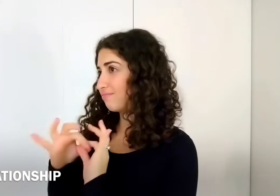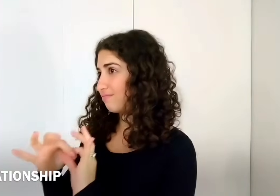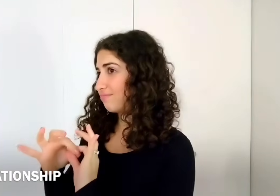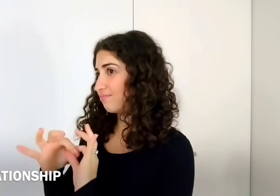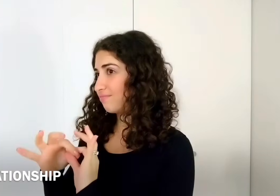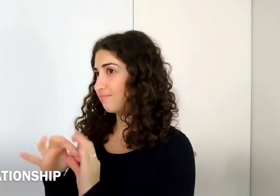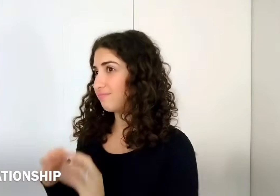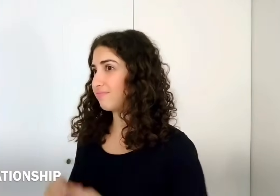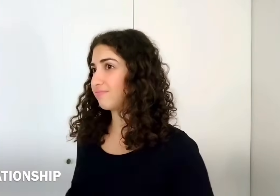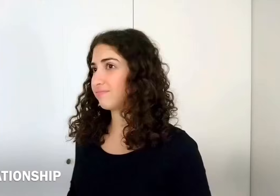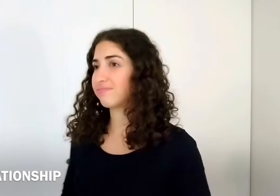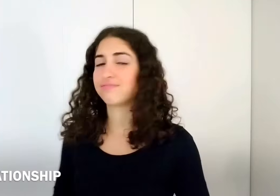relationship,